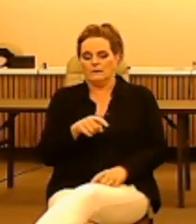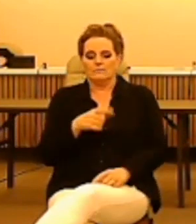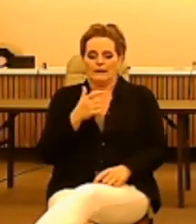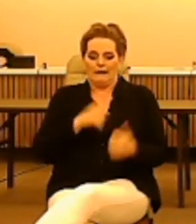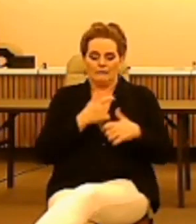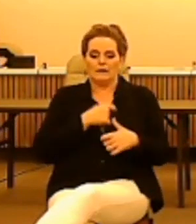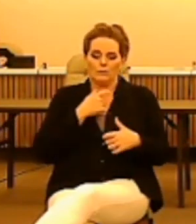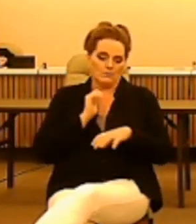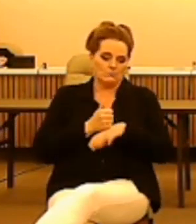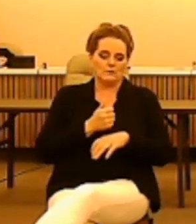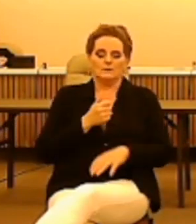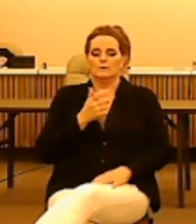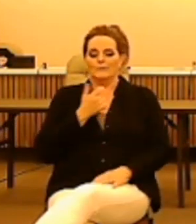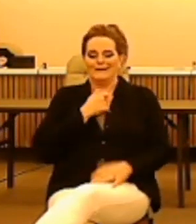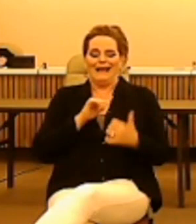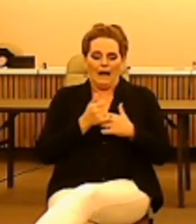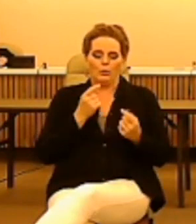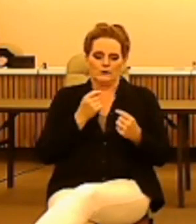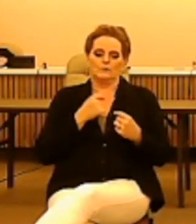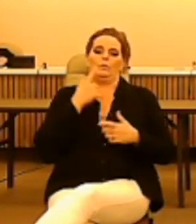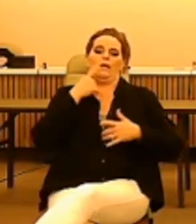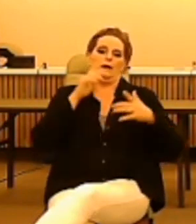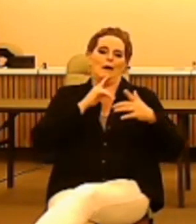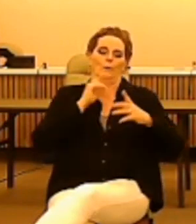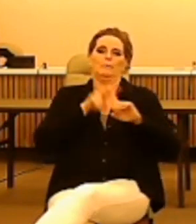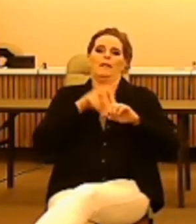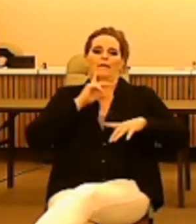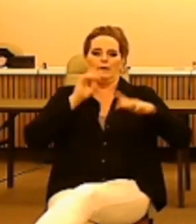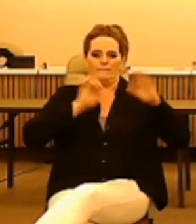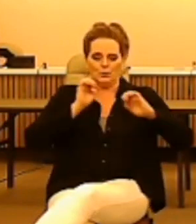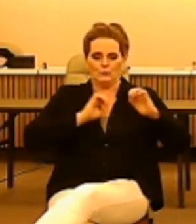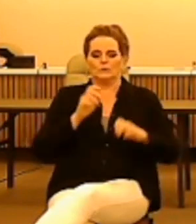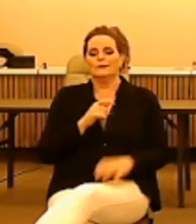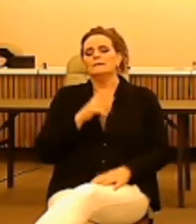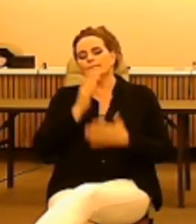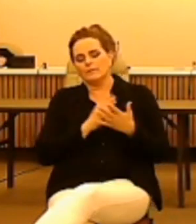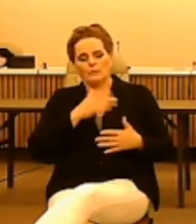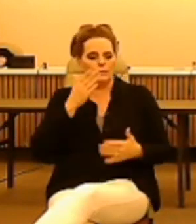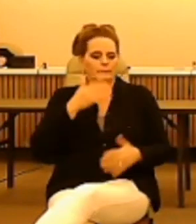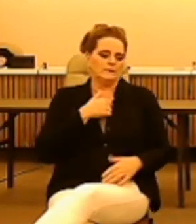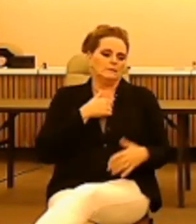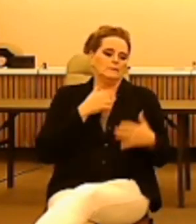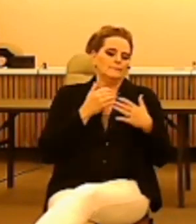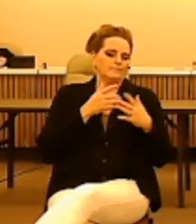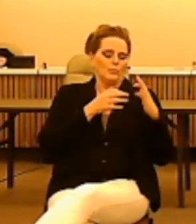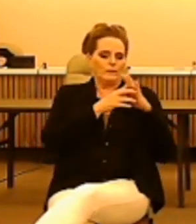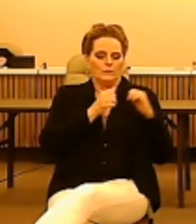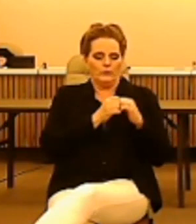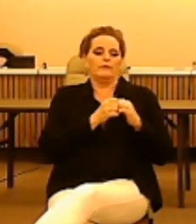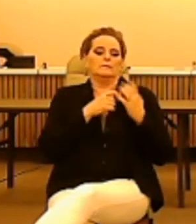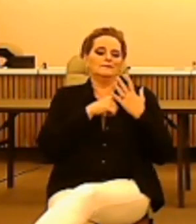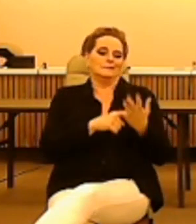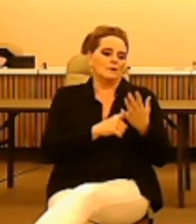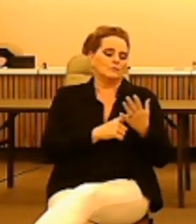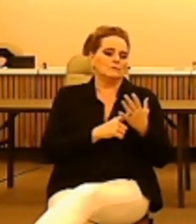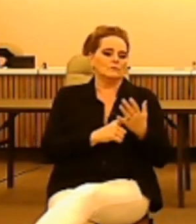be putting in place is how we're going to do that evaluation. Yeah. And some of that's going to be in conjunction, you know, with discussions with